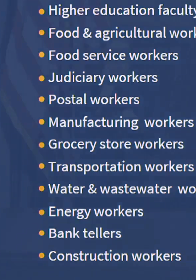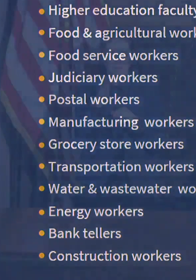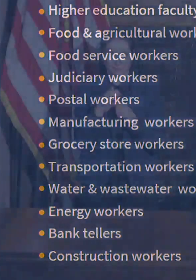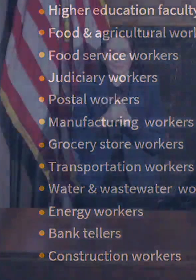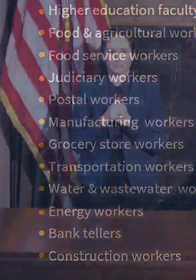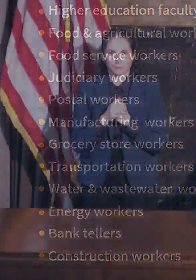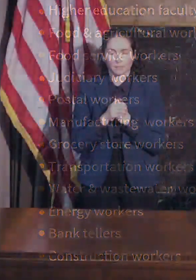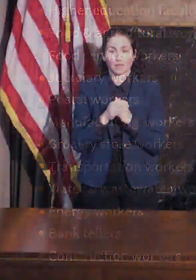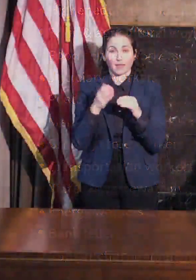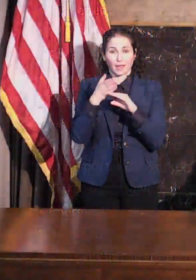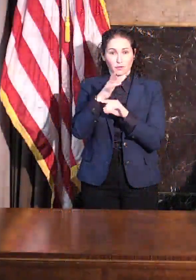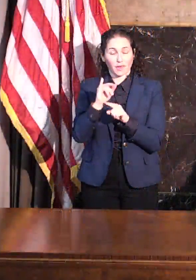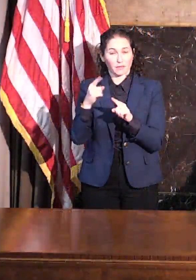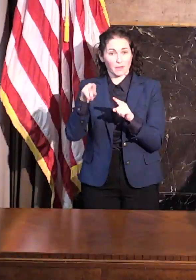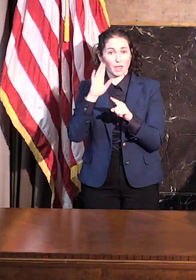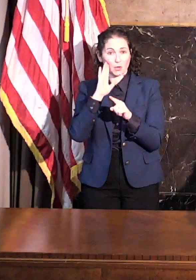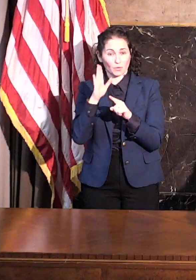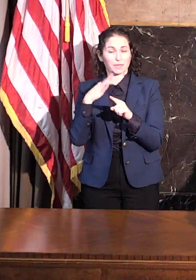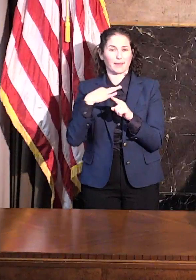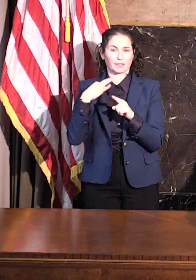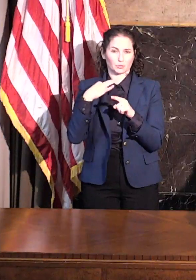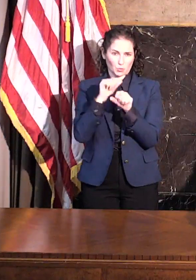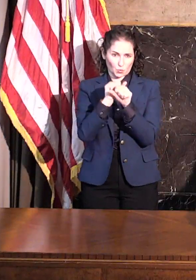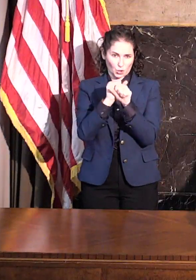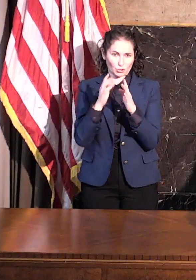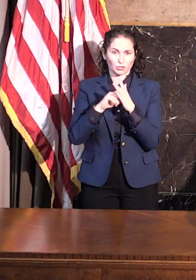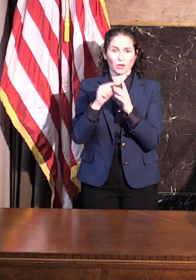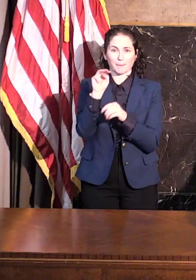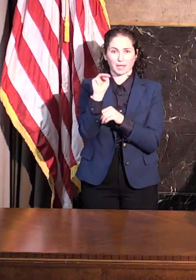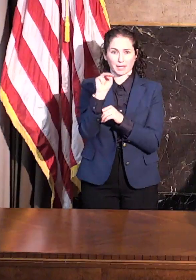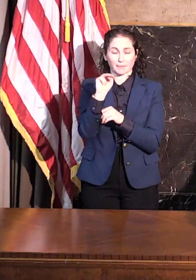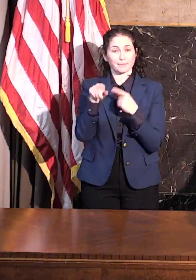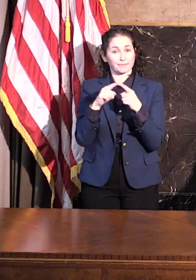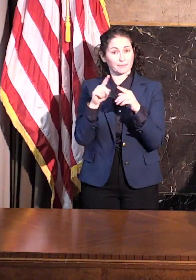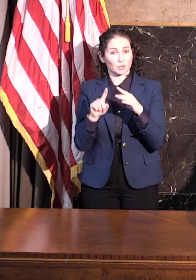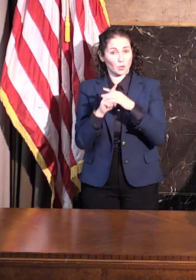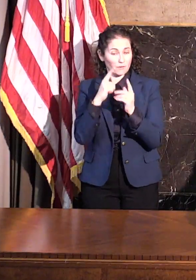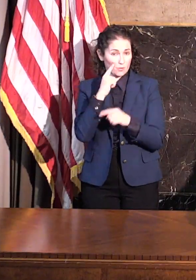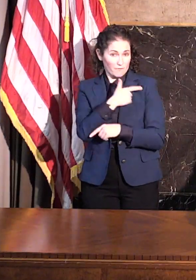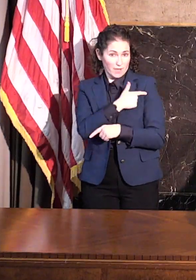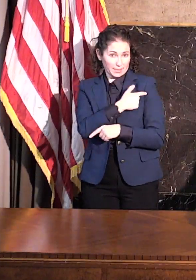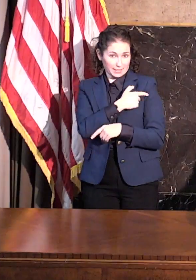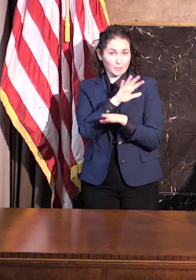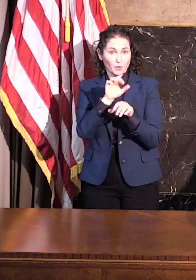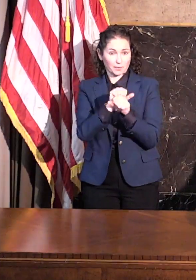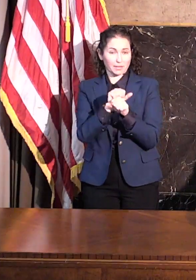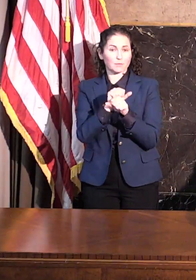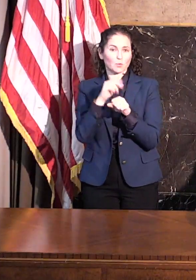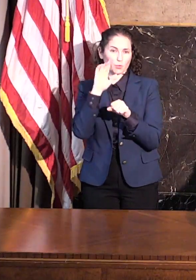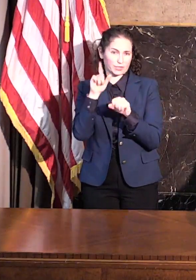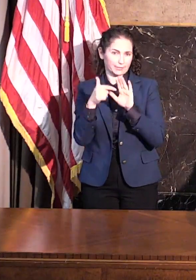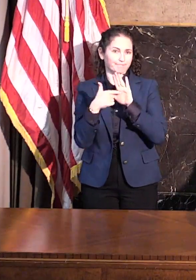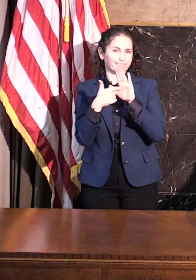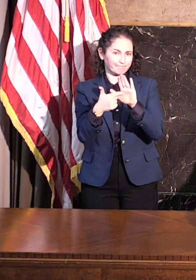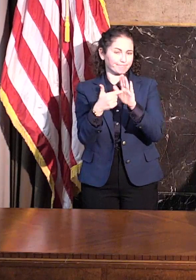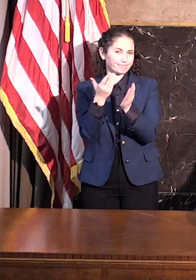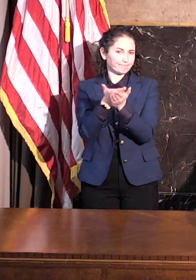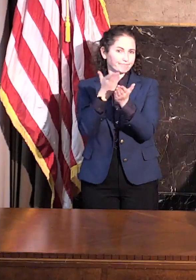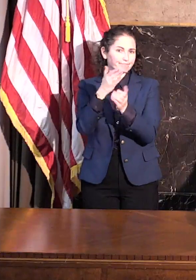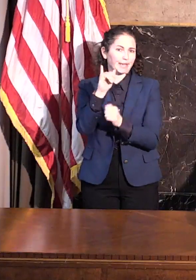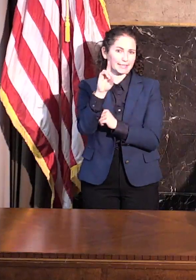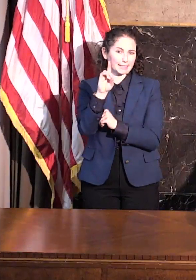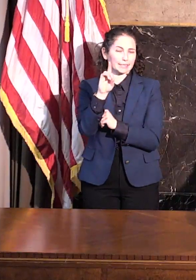Monday. Like previous workers who were eligible by virtue of their occupation, they will